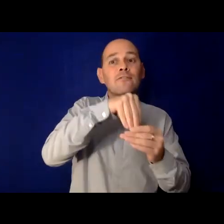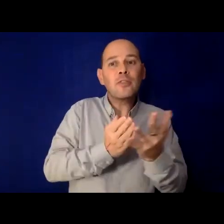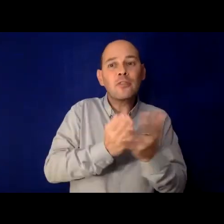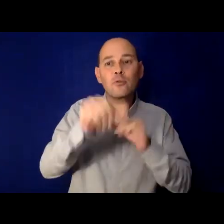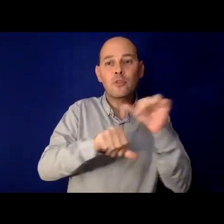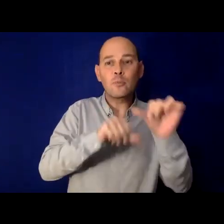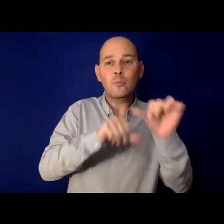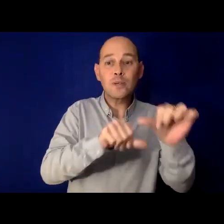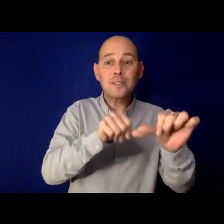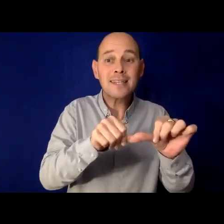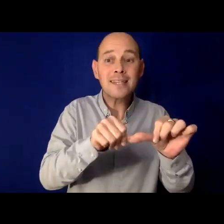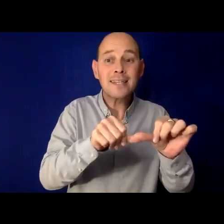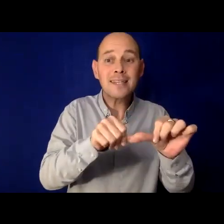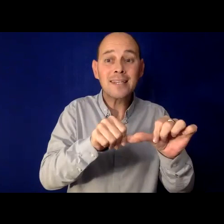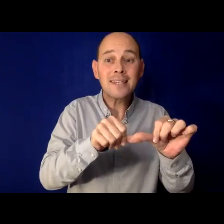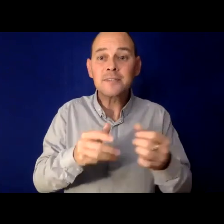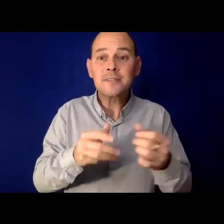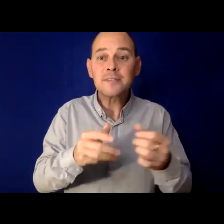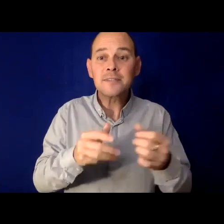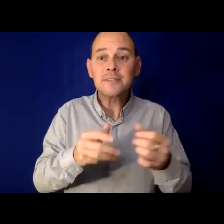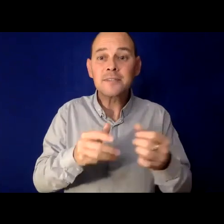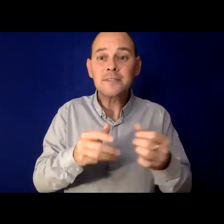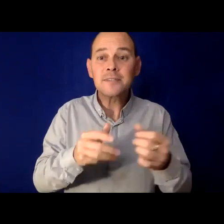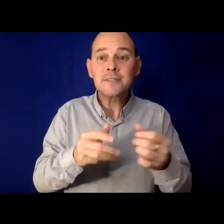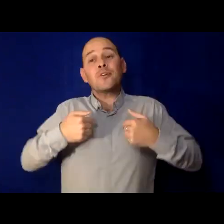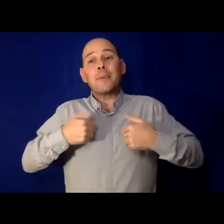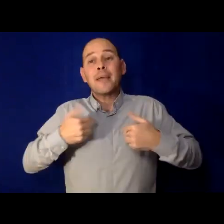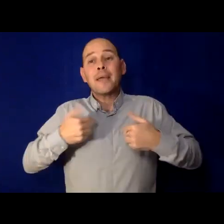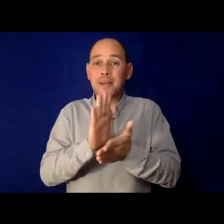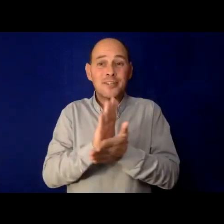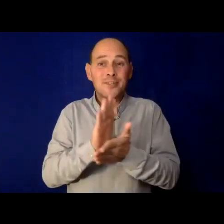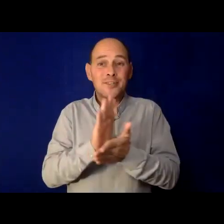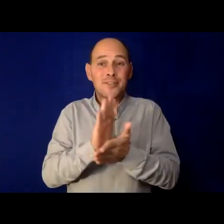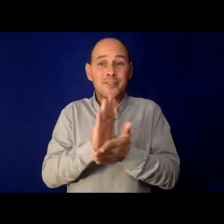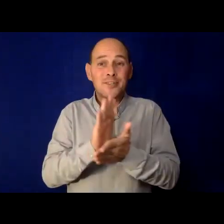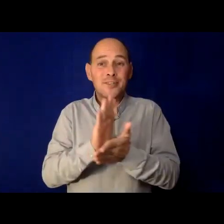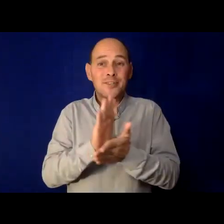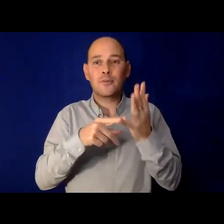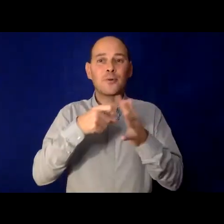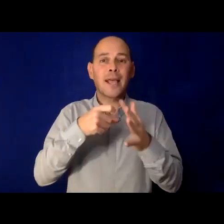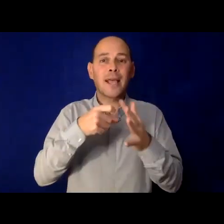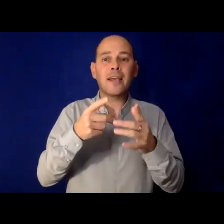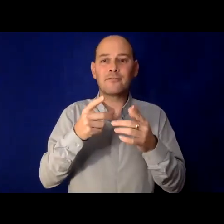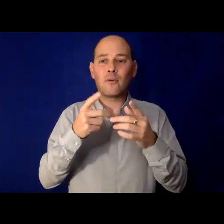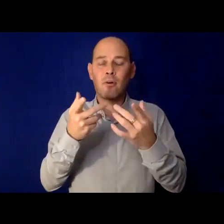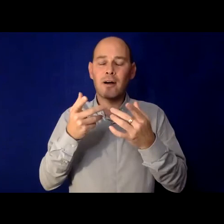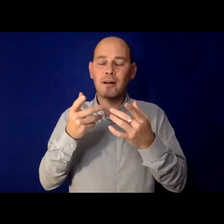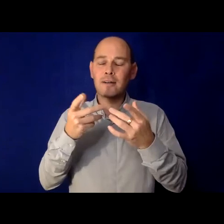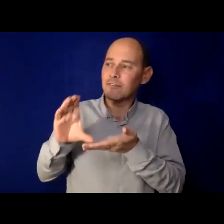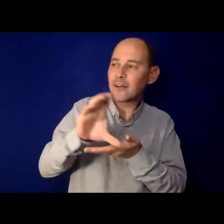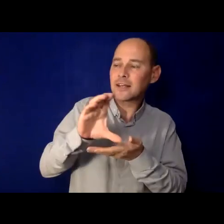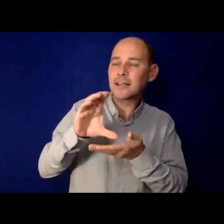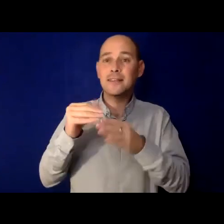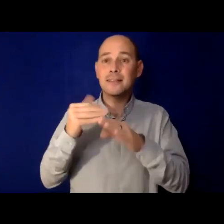learned, as Luke mentioned. So for me, it's been a real joy. Thanks again to UK Aid for funding this piece of work. I think it develops and has